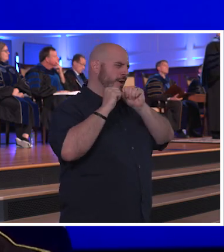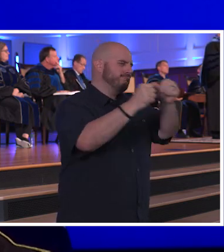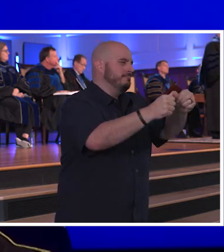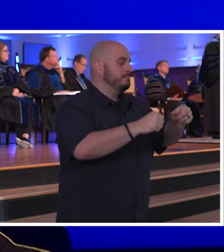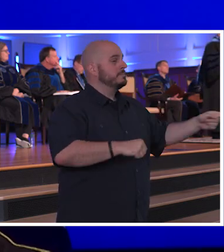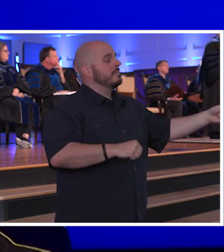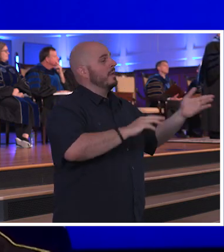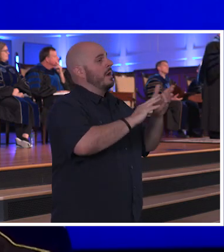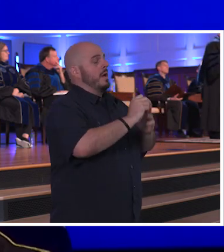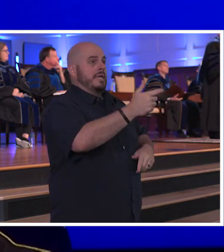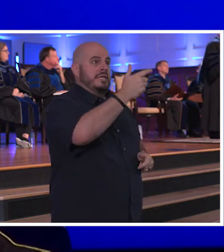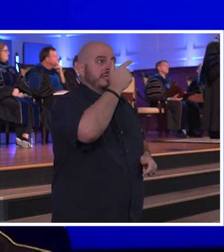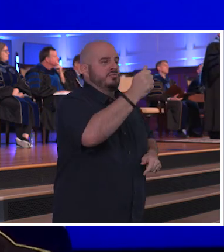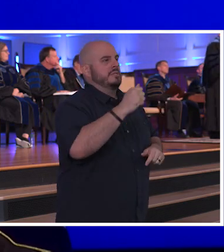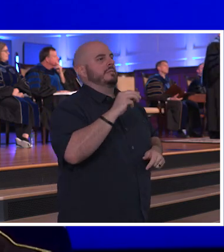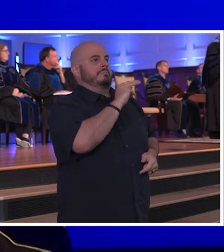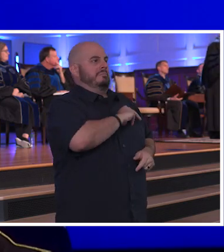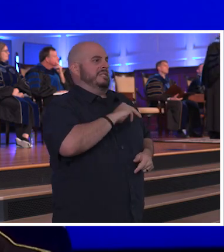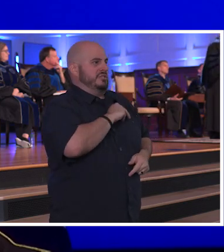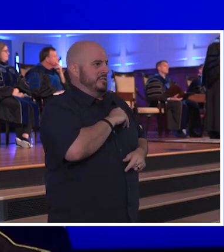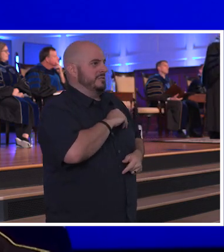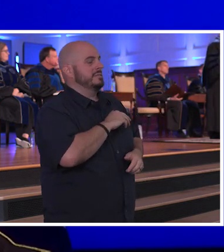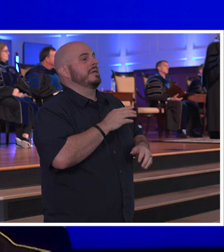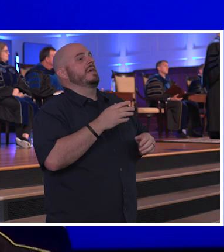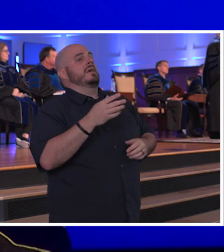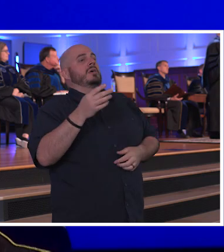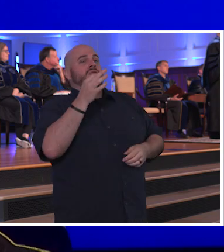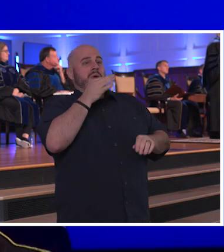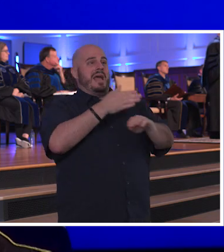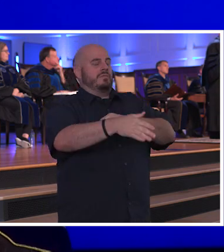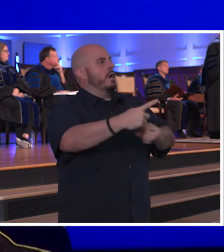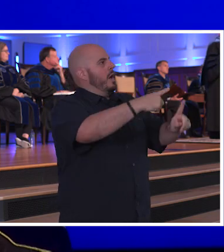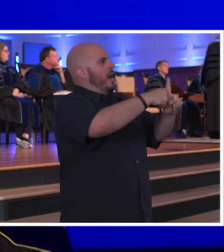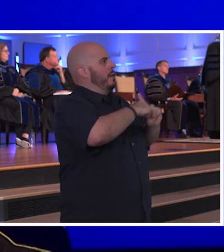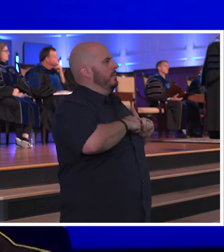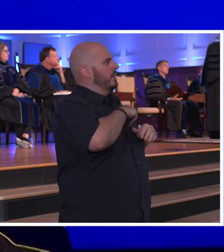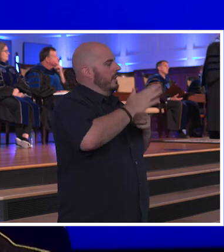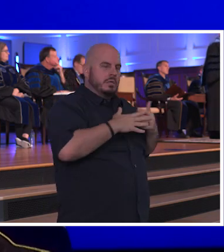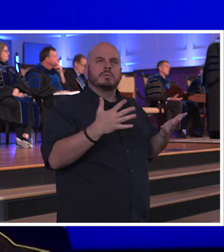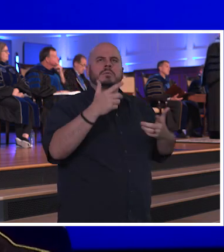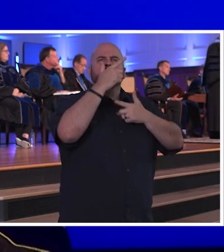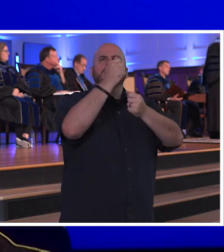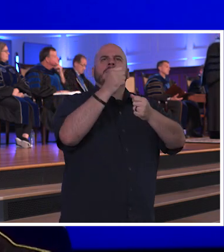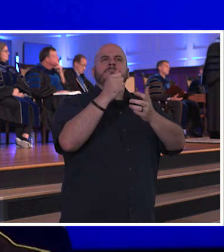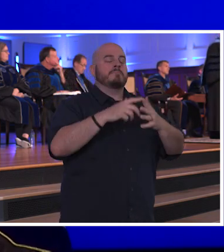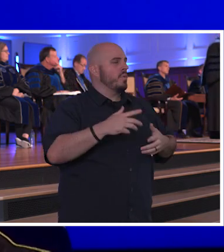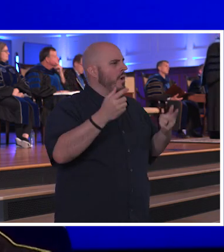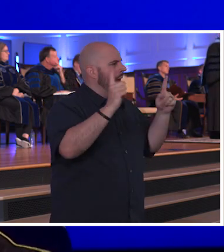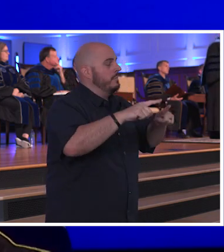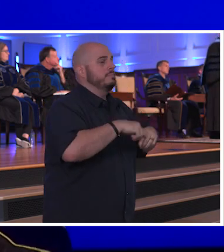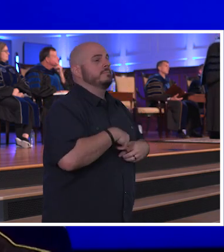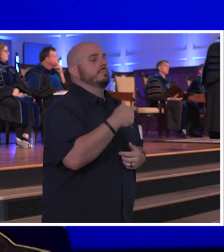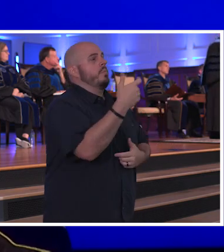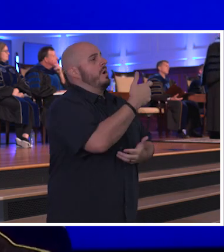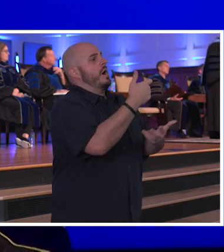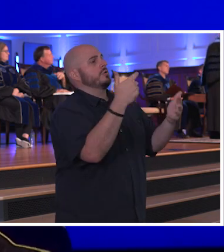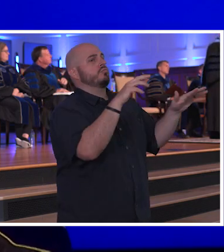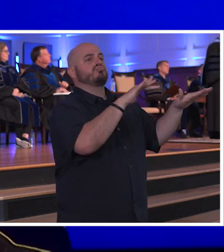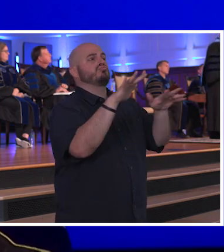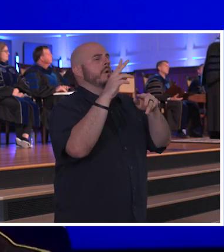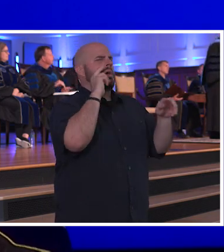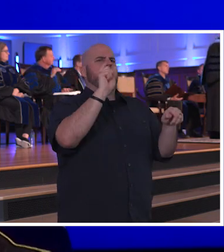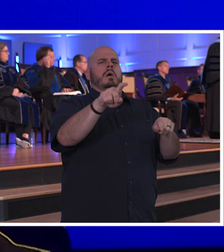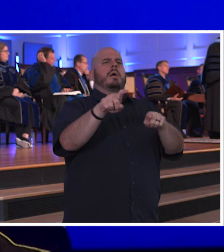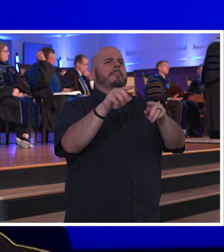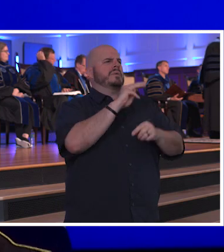I noted earlier, shortly after her conversion. How did this happen? Well, she was watching missionaries work in Jamaica, and it moved